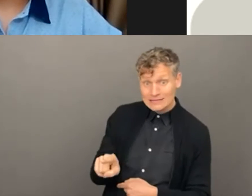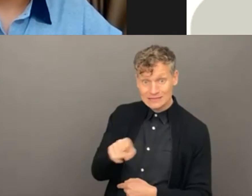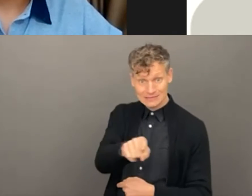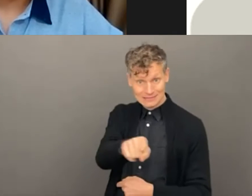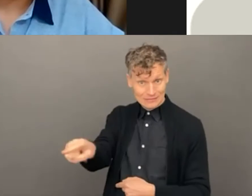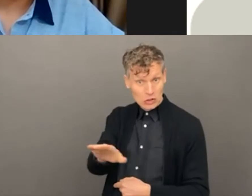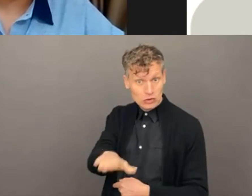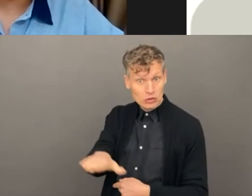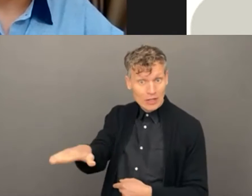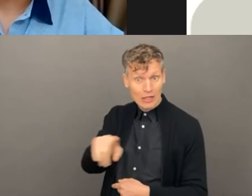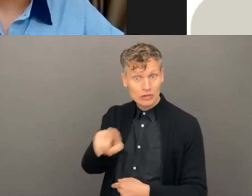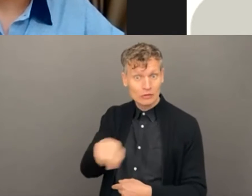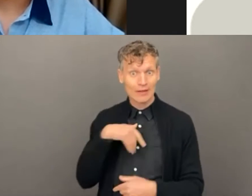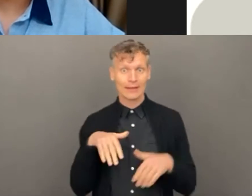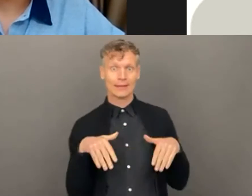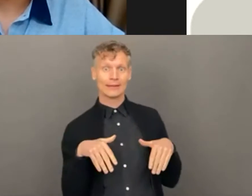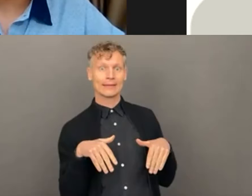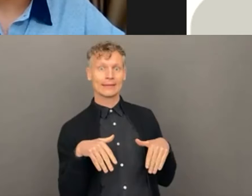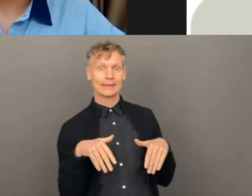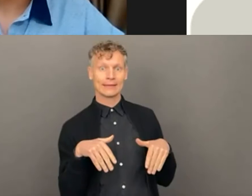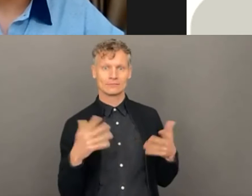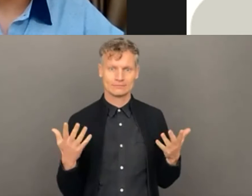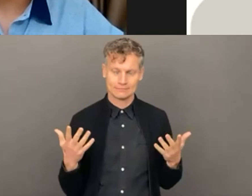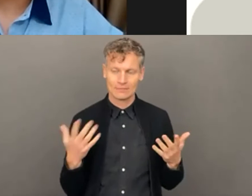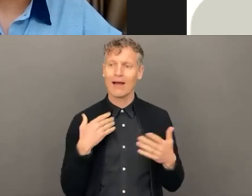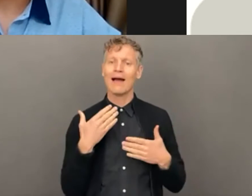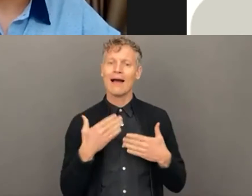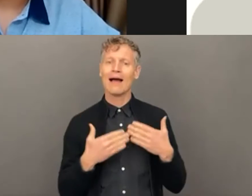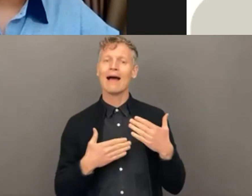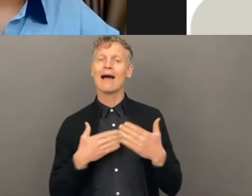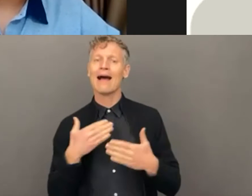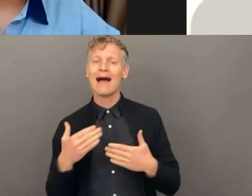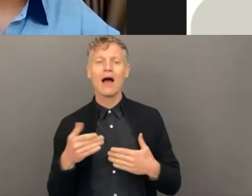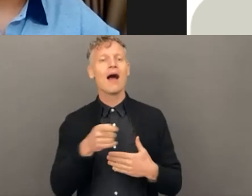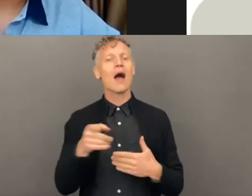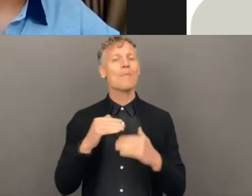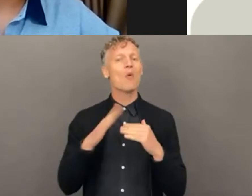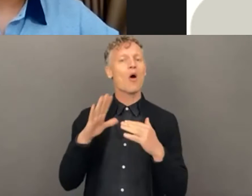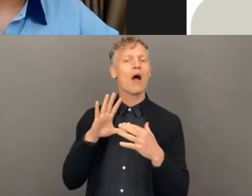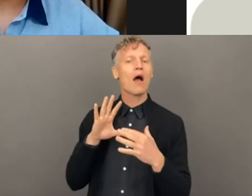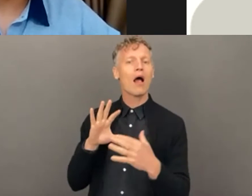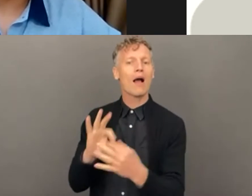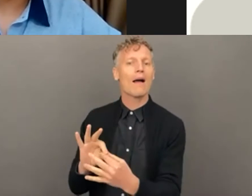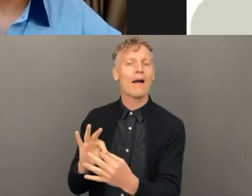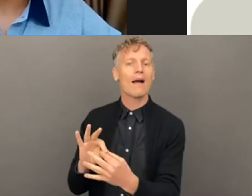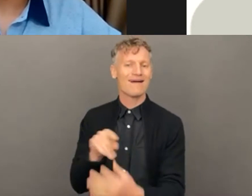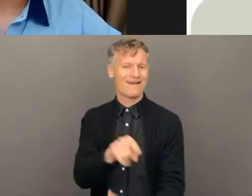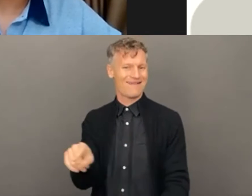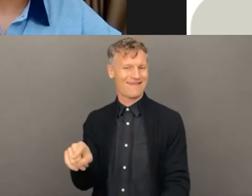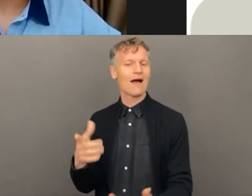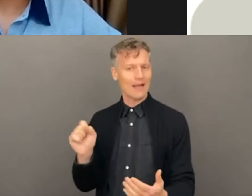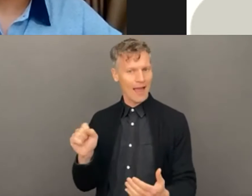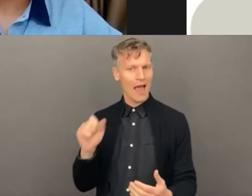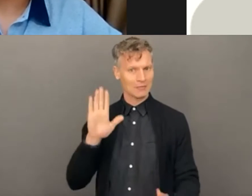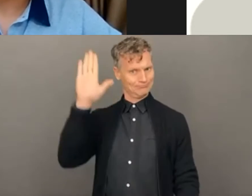but like just after some lessons, they are already very like confident to not only answer the question, but also